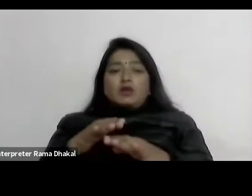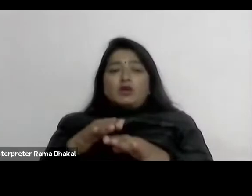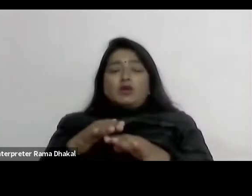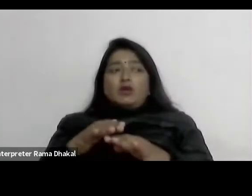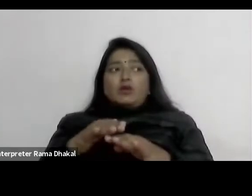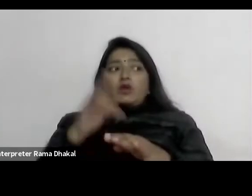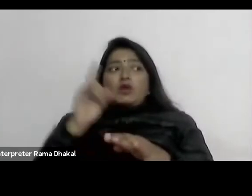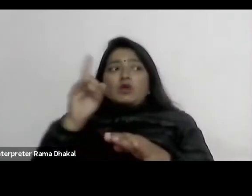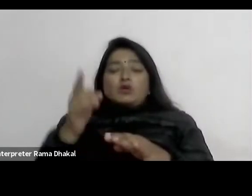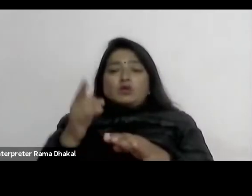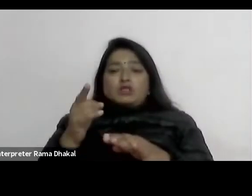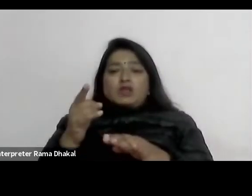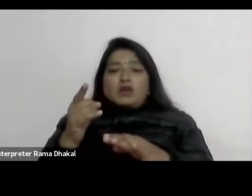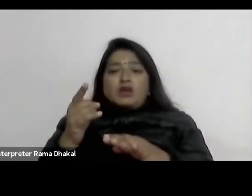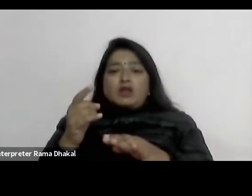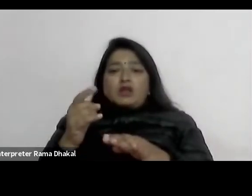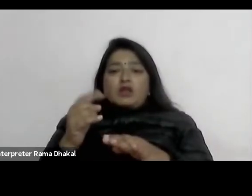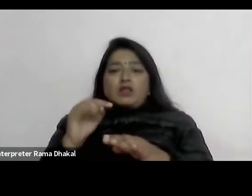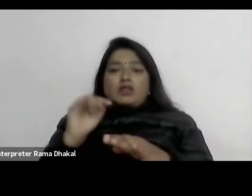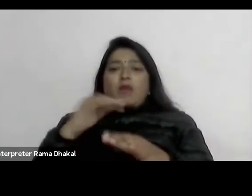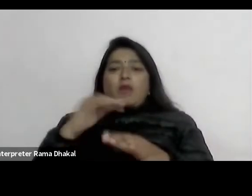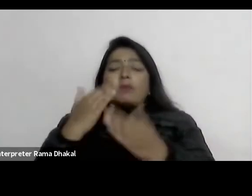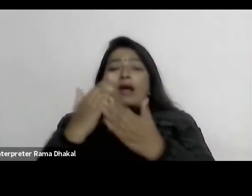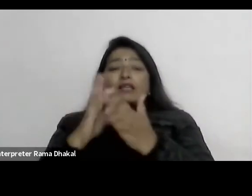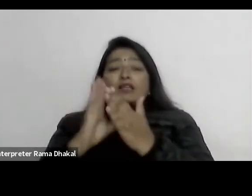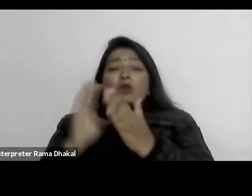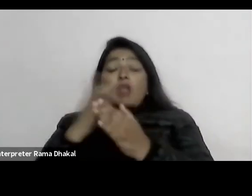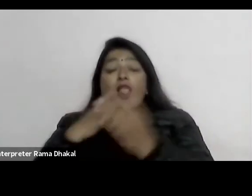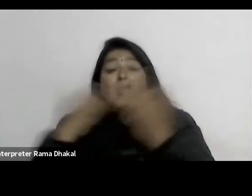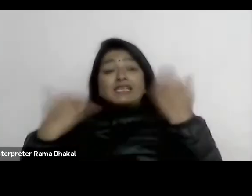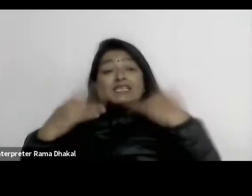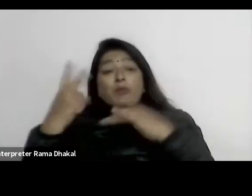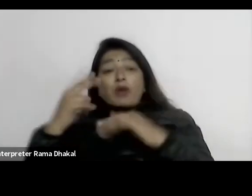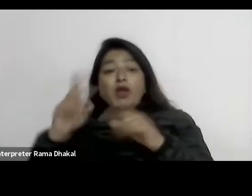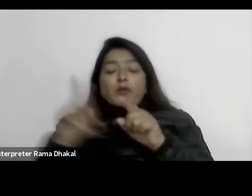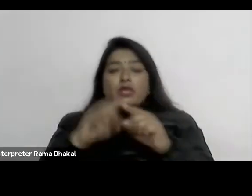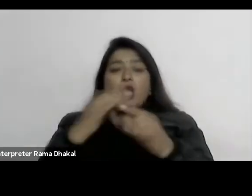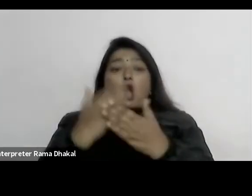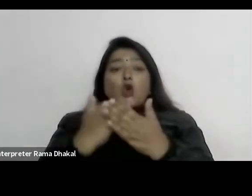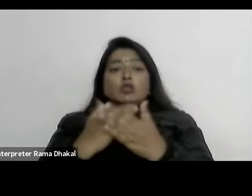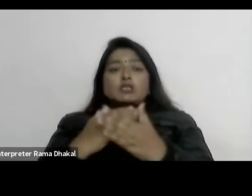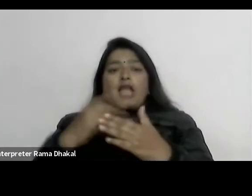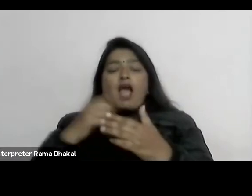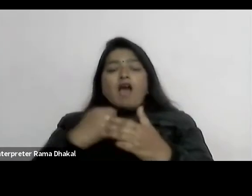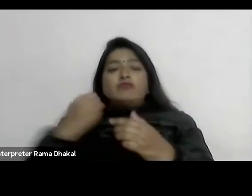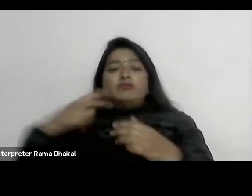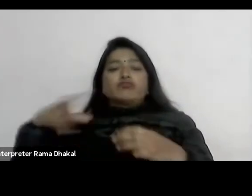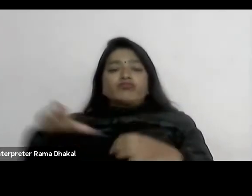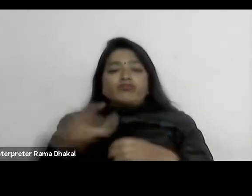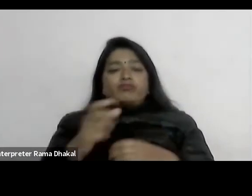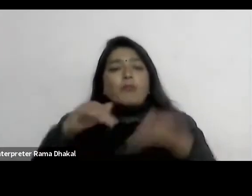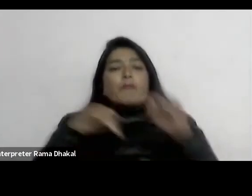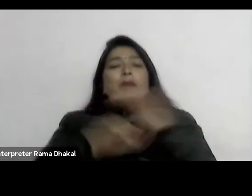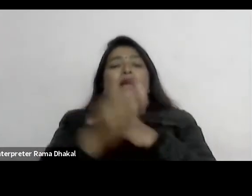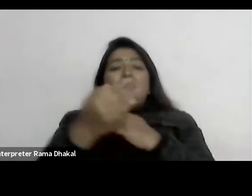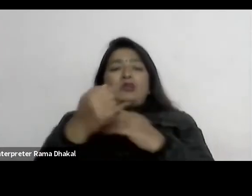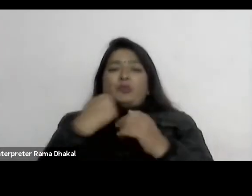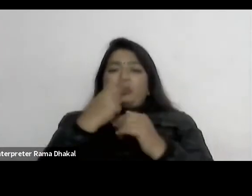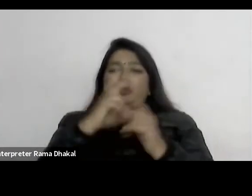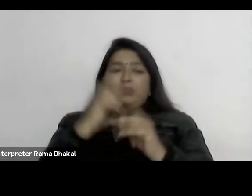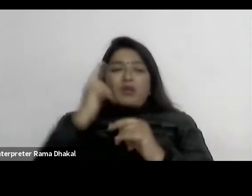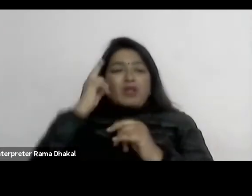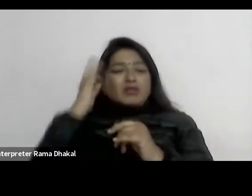victims with a need for rescue pursuant to this GR. This is not, however, how they perceive themselves, and we must